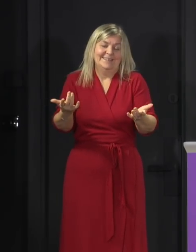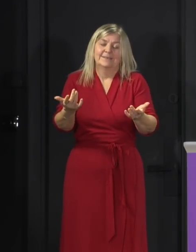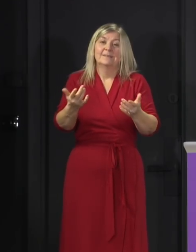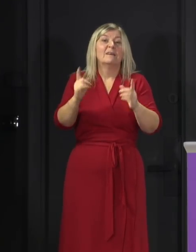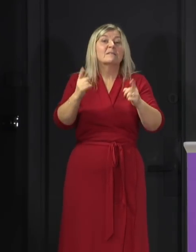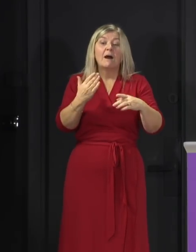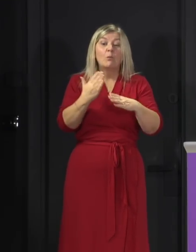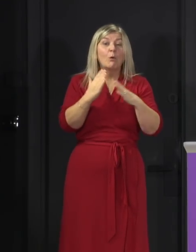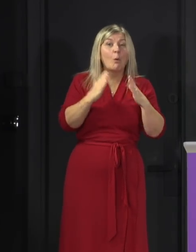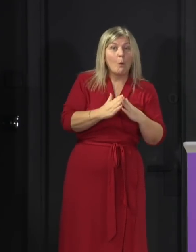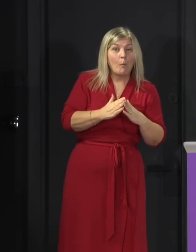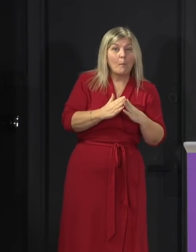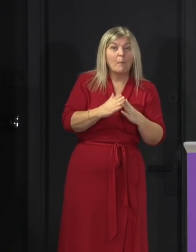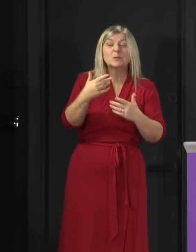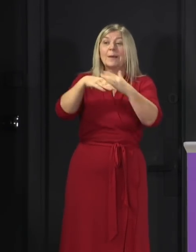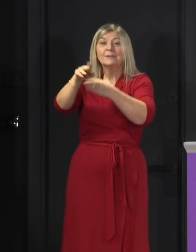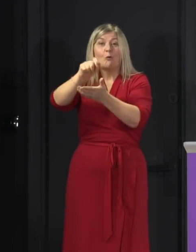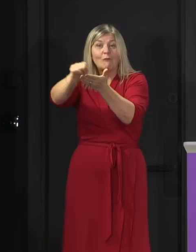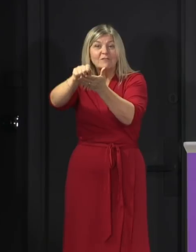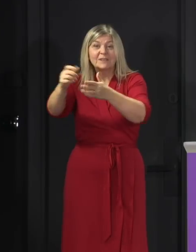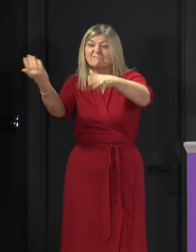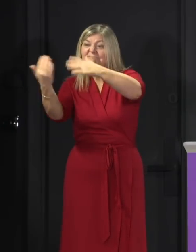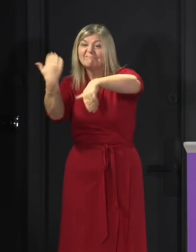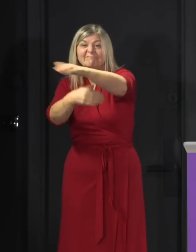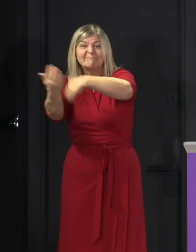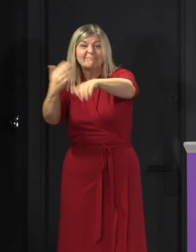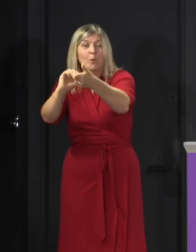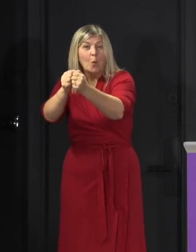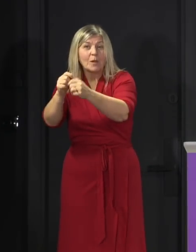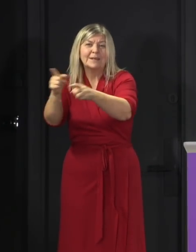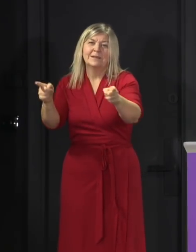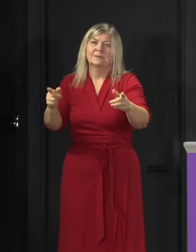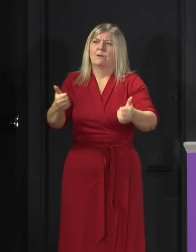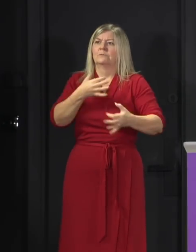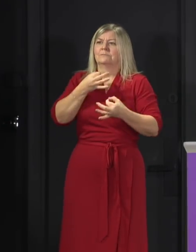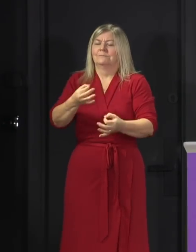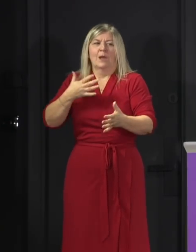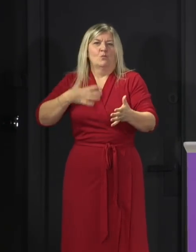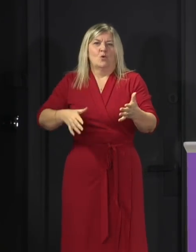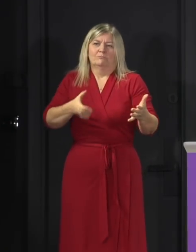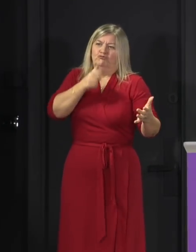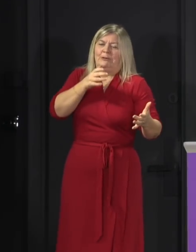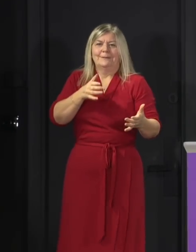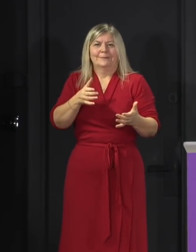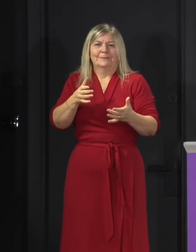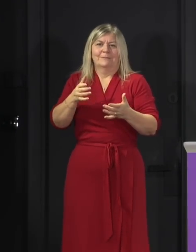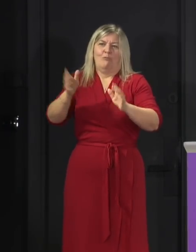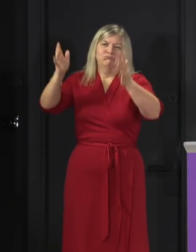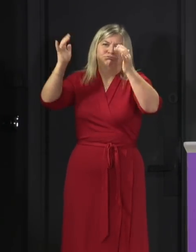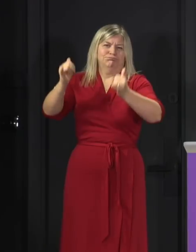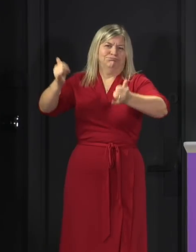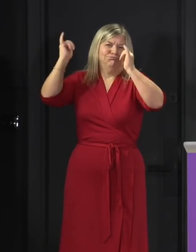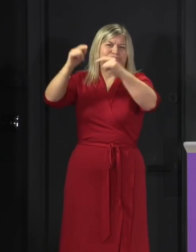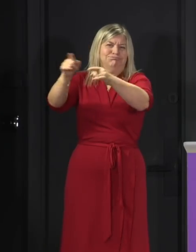with colleagues right now, I understand why it might be tempting to have some sort of celebration or social gathering at work, because